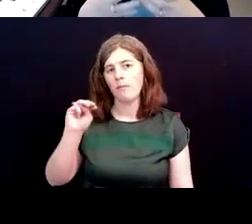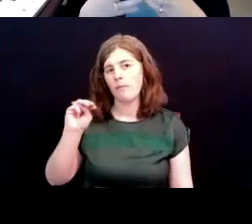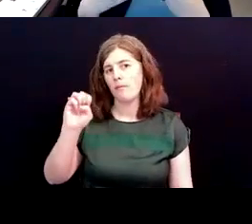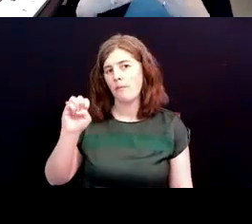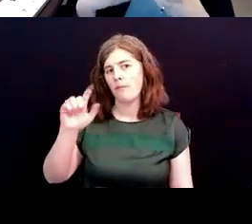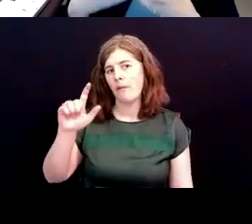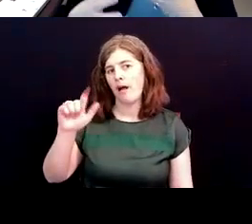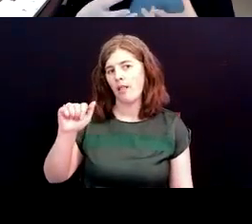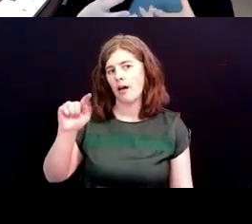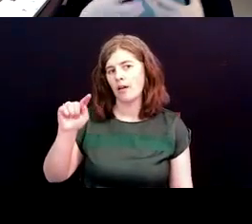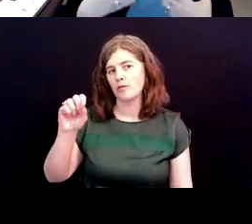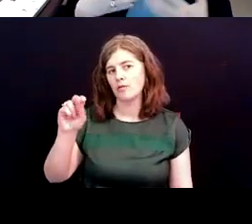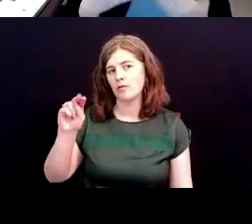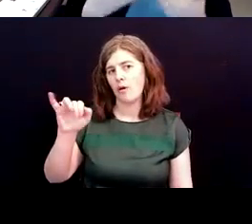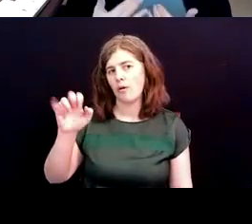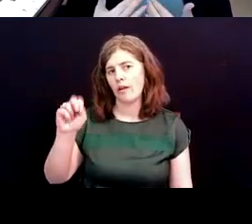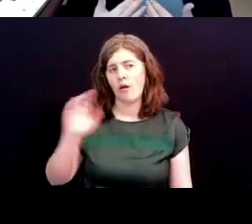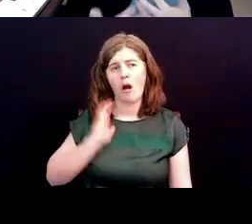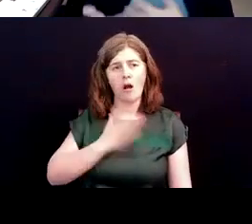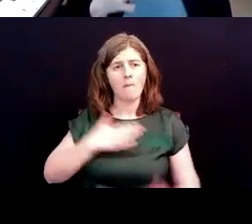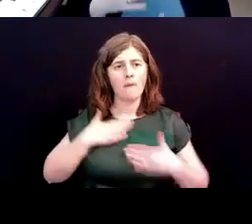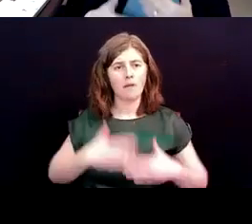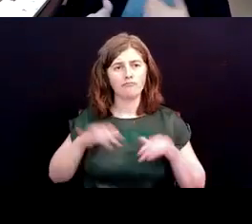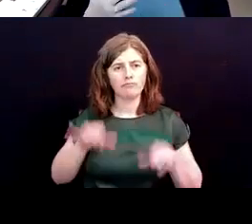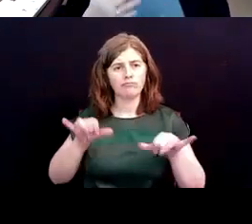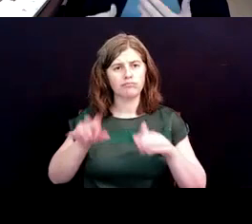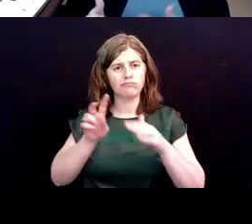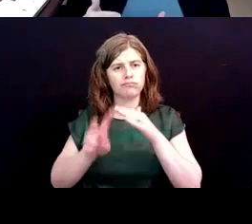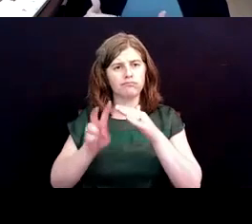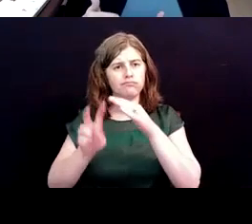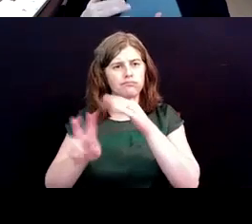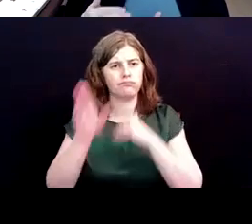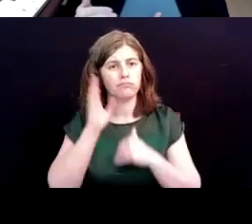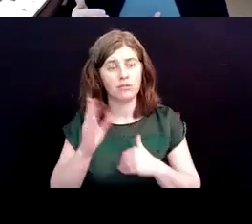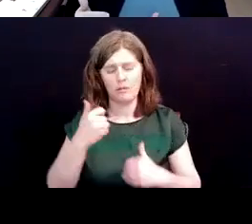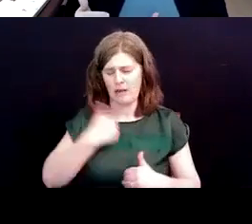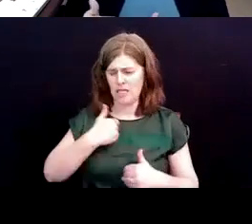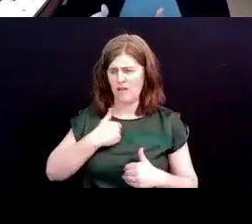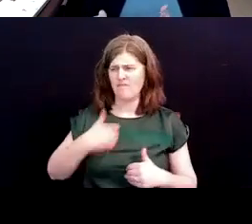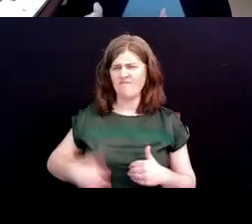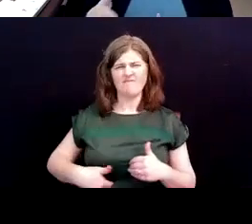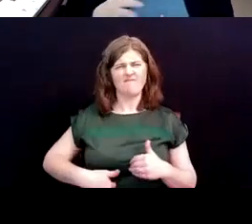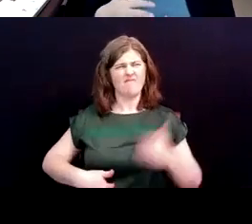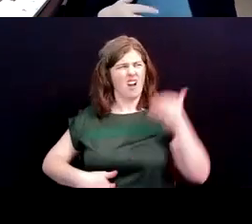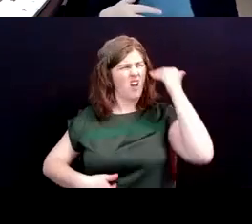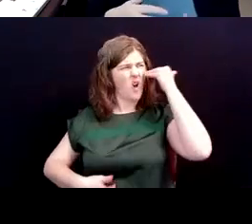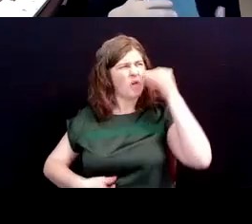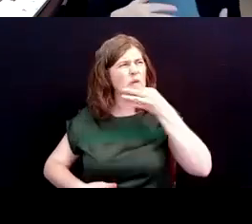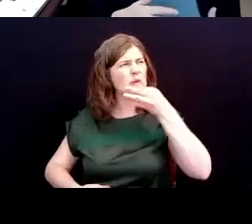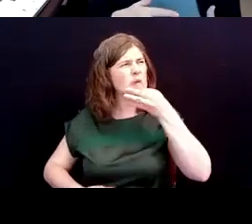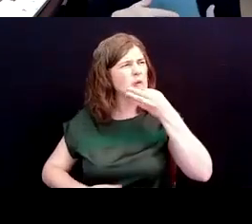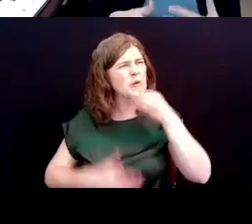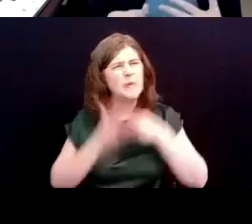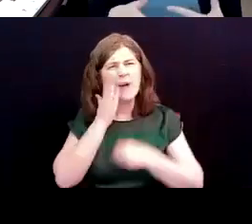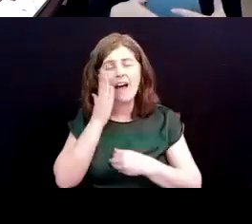are set to be predictable. If you think about yourself and how you naturally know that it's almost bedtime, it has a lot to do with your